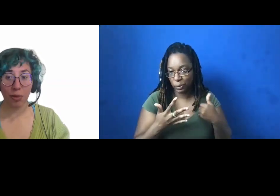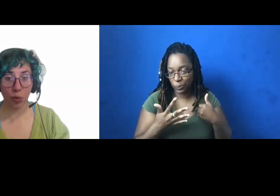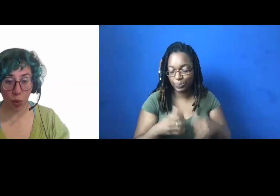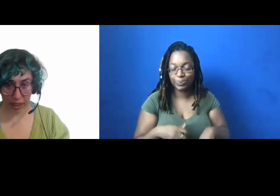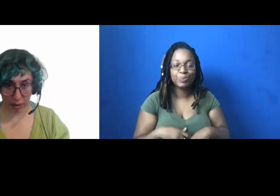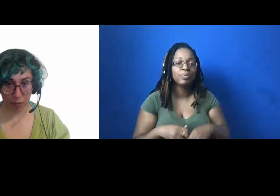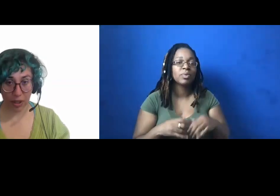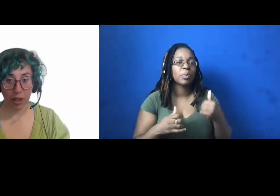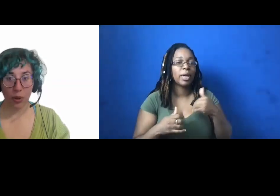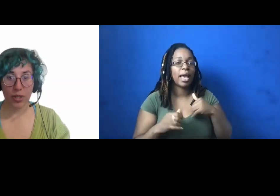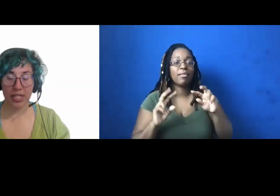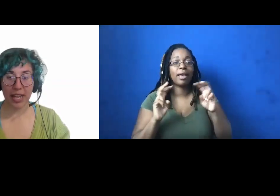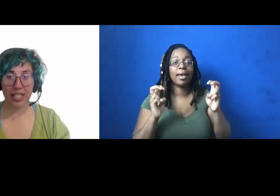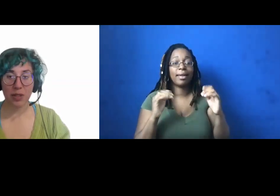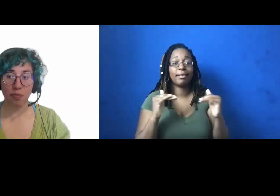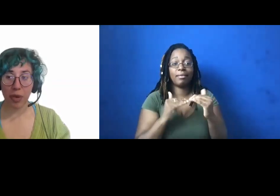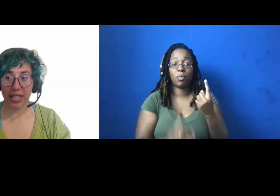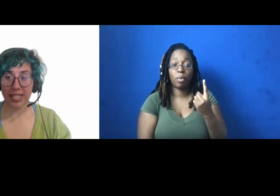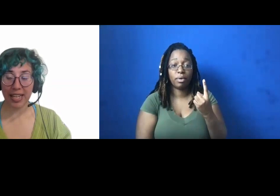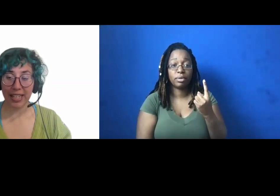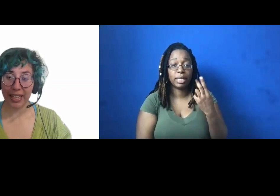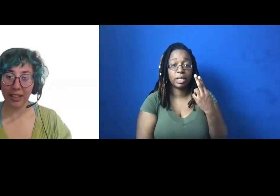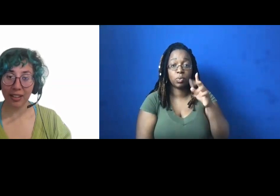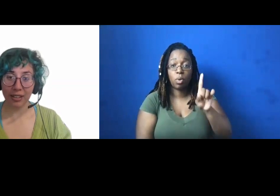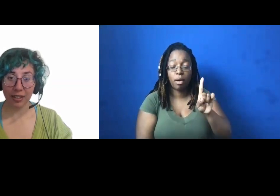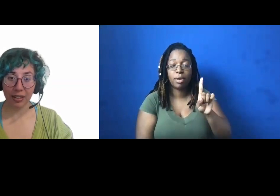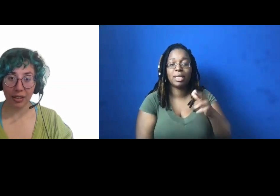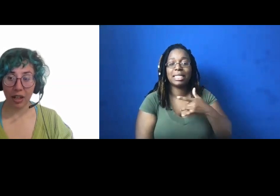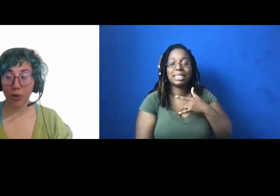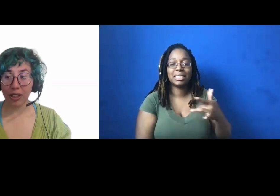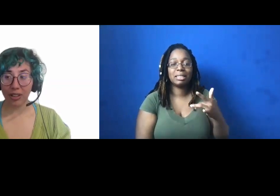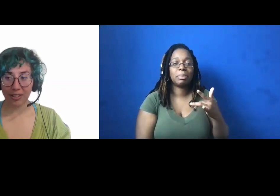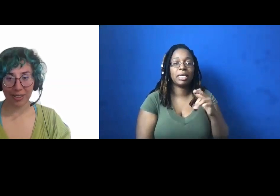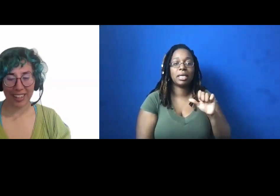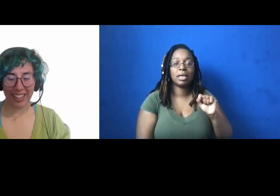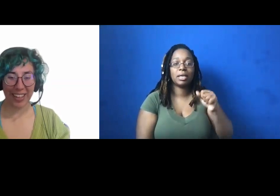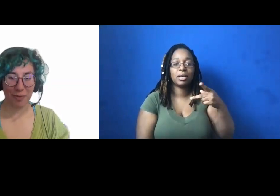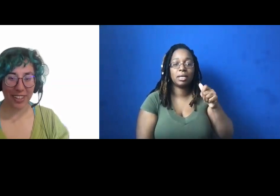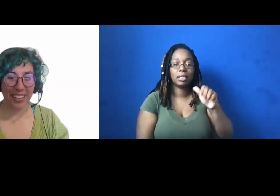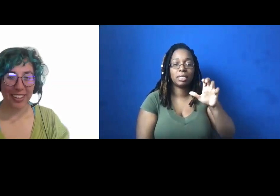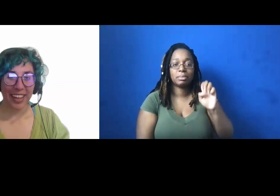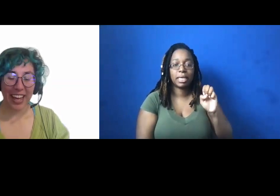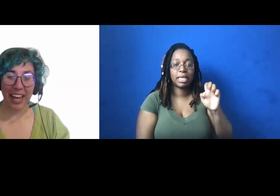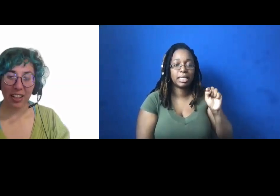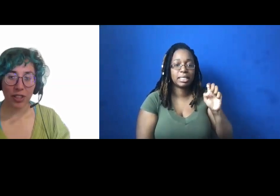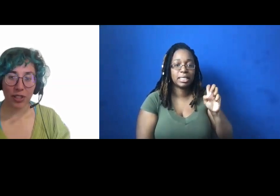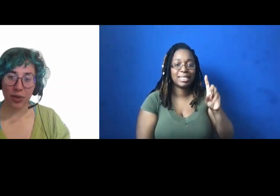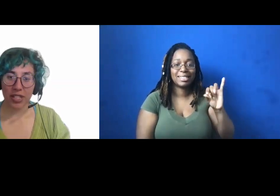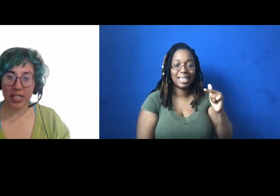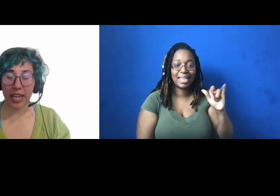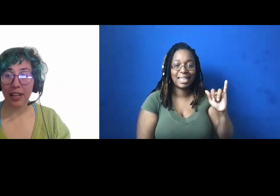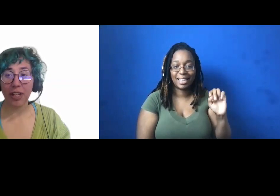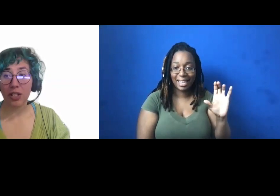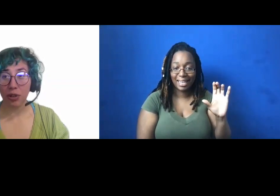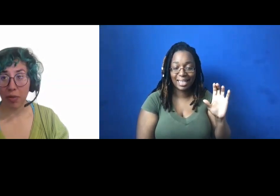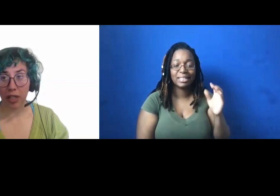heading level 1, which is a space teddy ink. Oh, thank you, Kim. A heading level 2, which